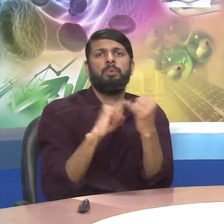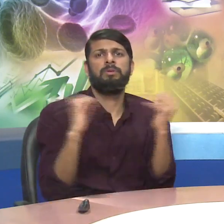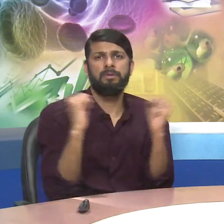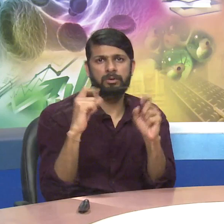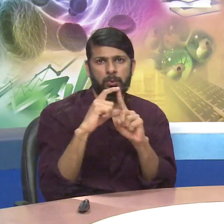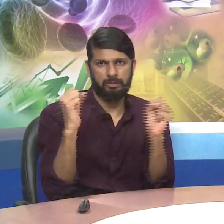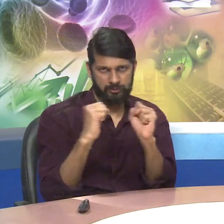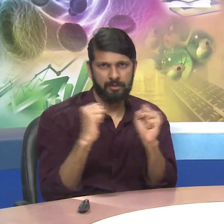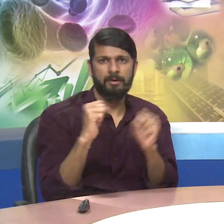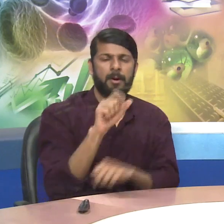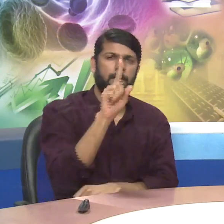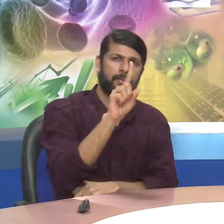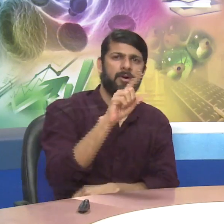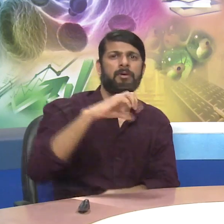as on 31st December